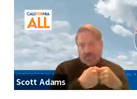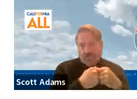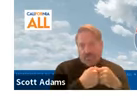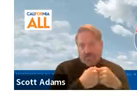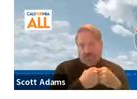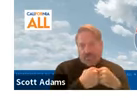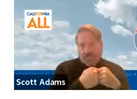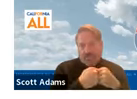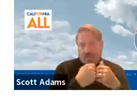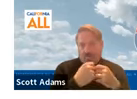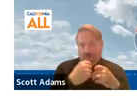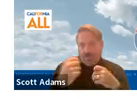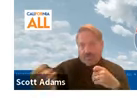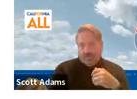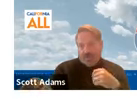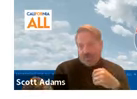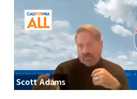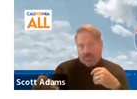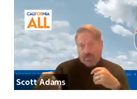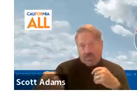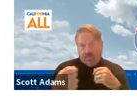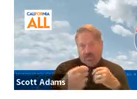news is that it works.